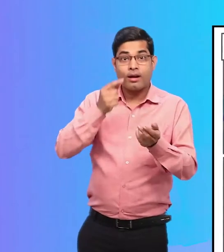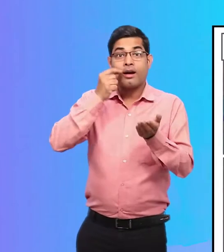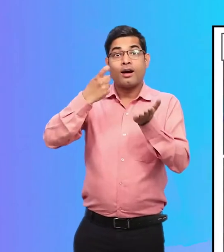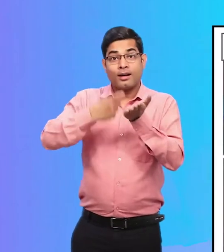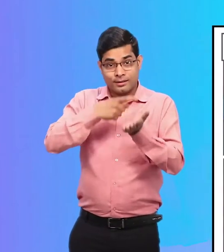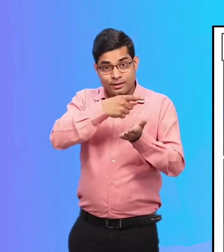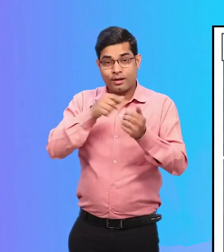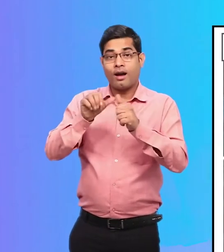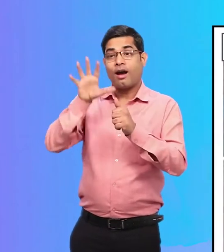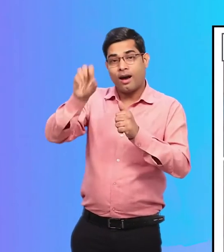airports.